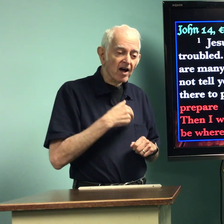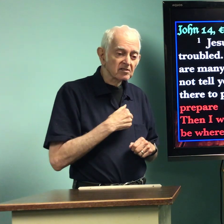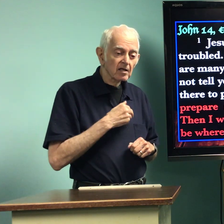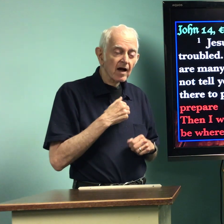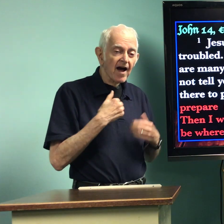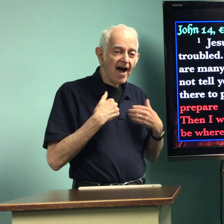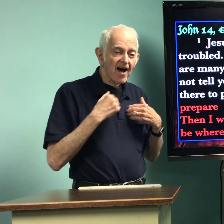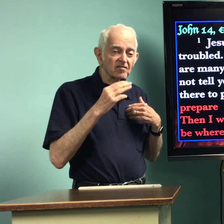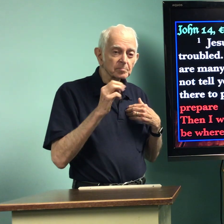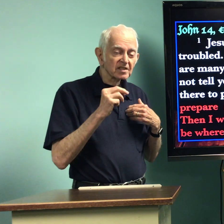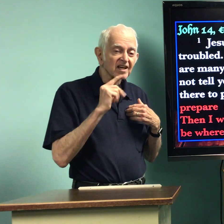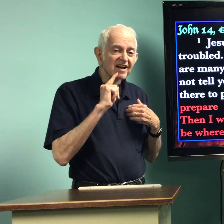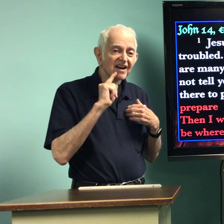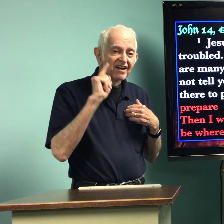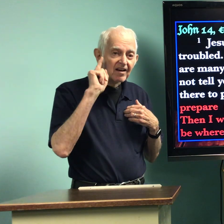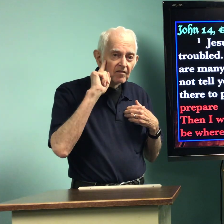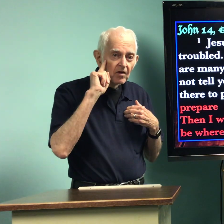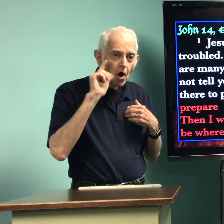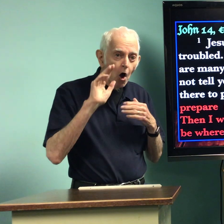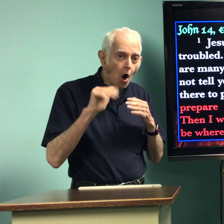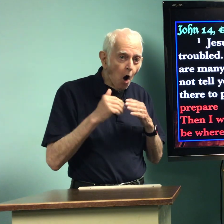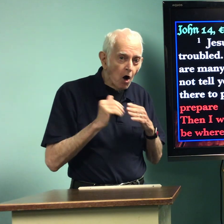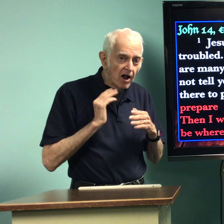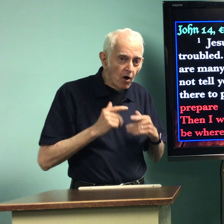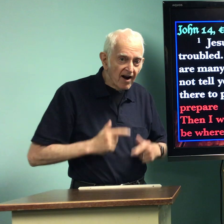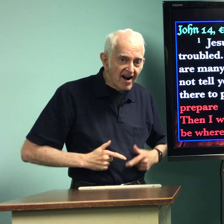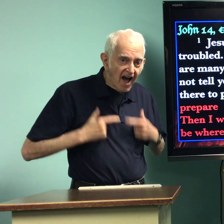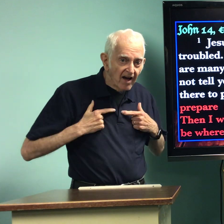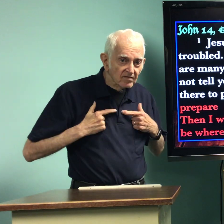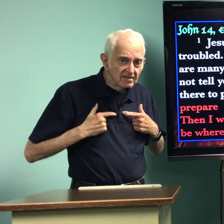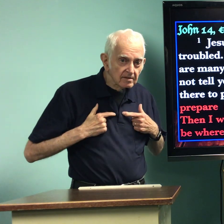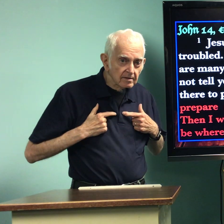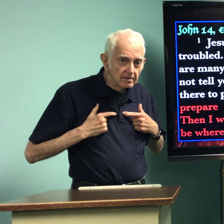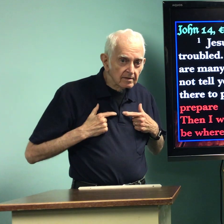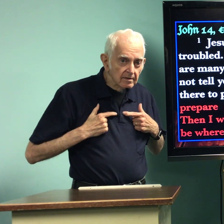Most of us have been deaf all our lives.